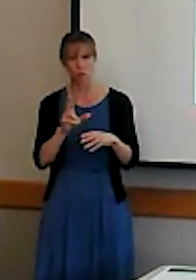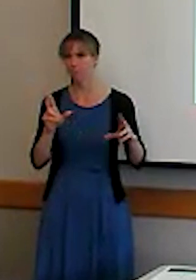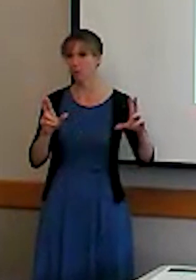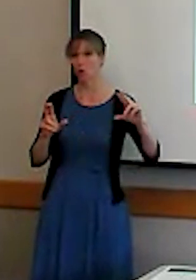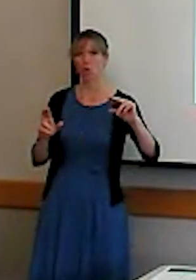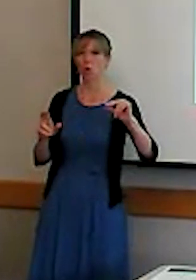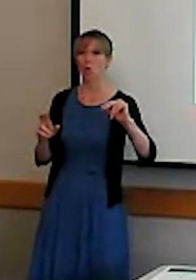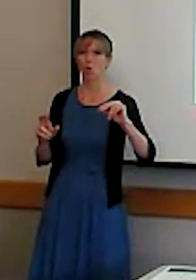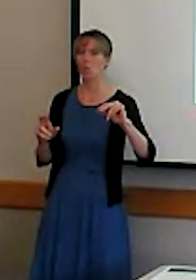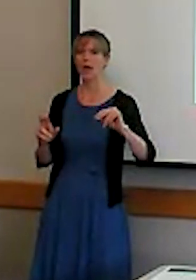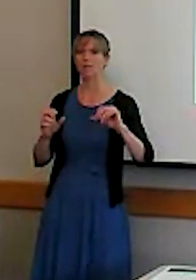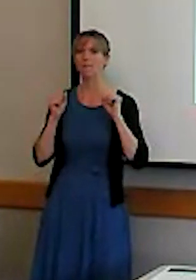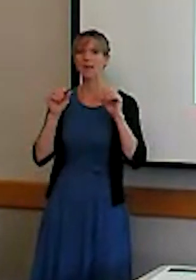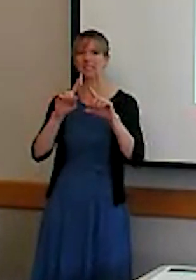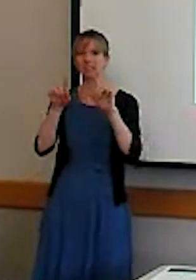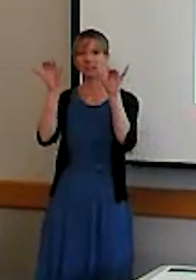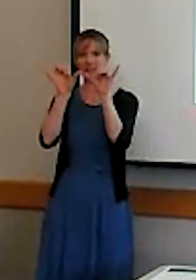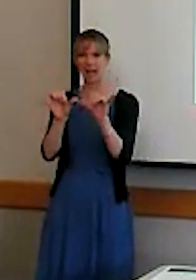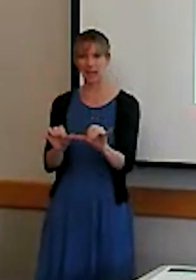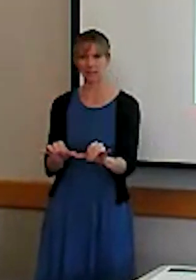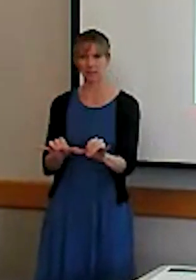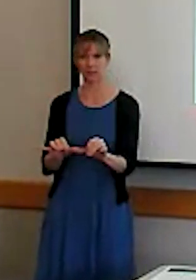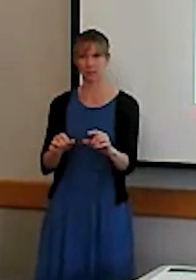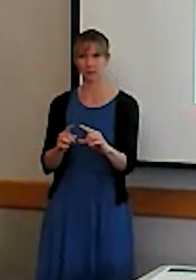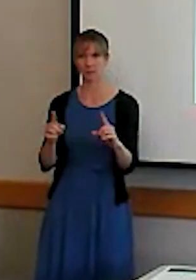No, we have all sizes.